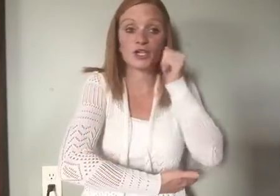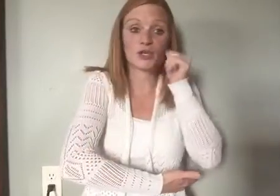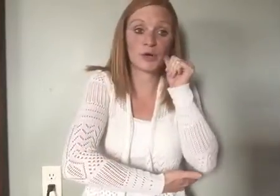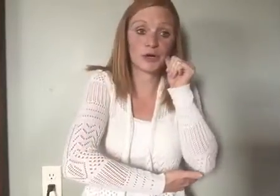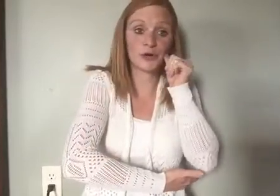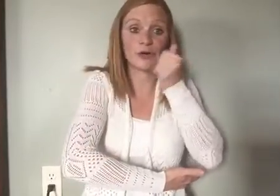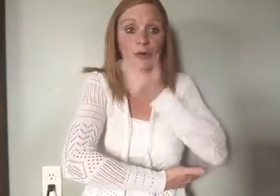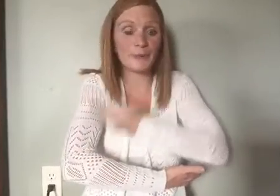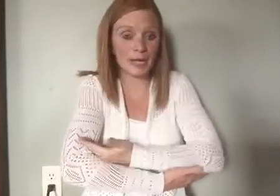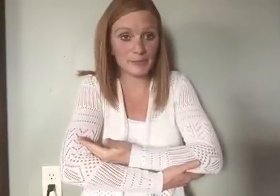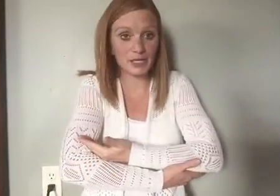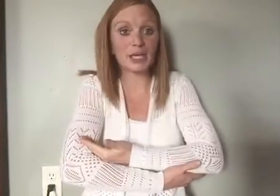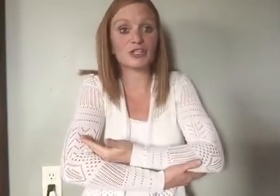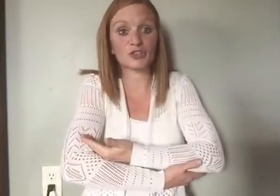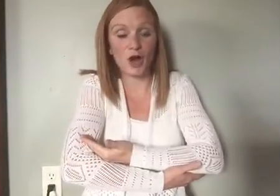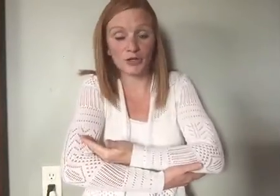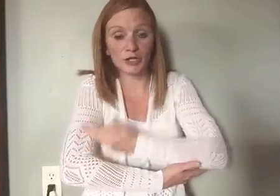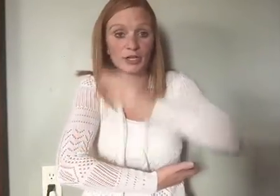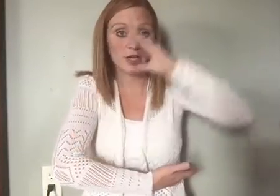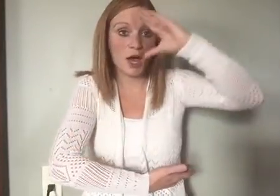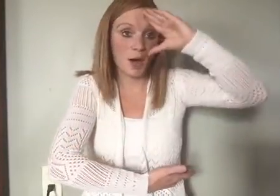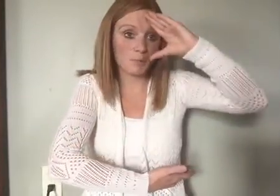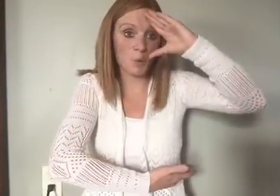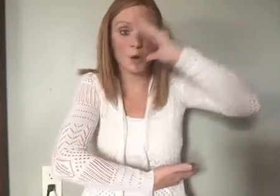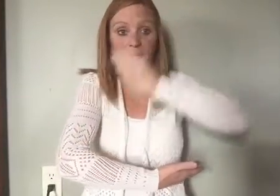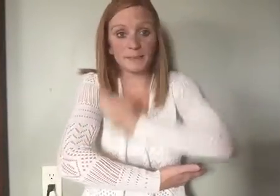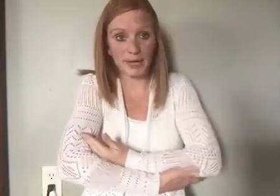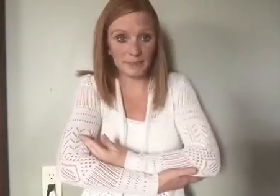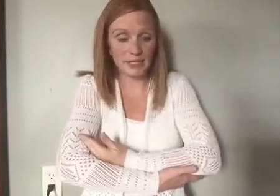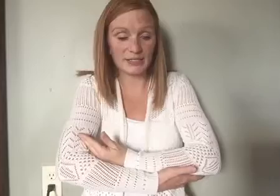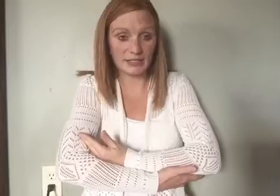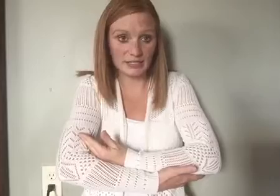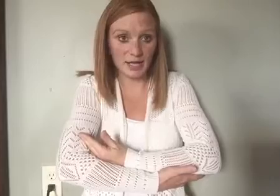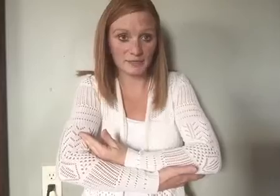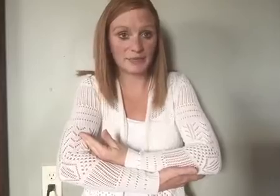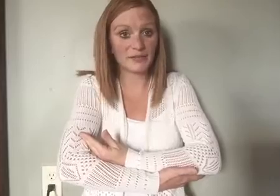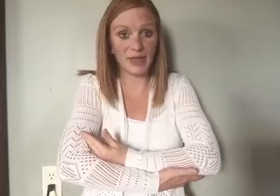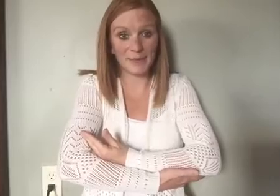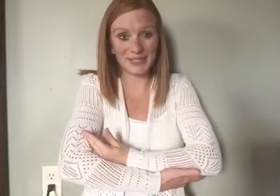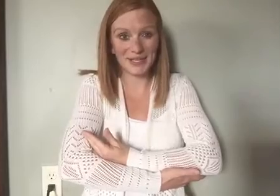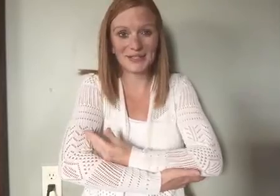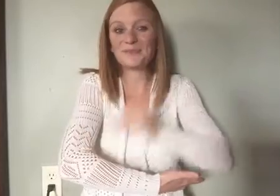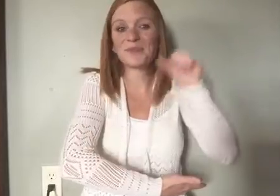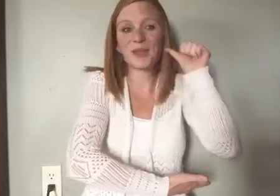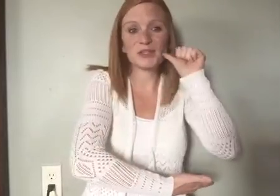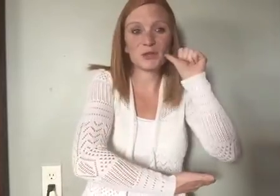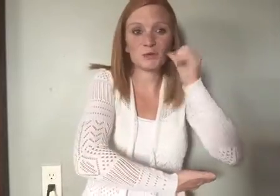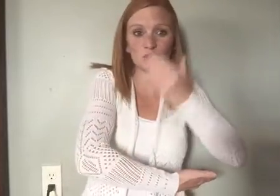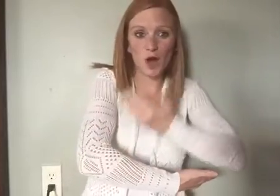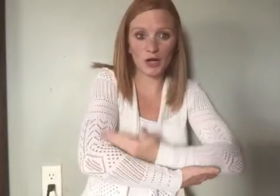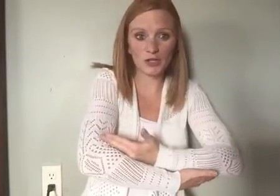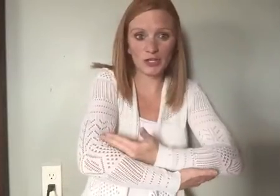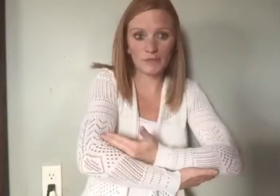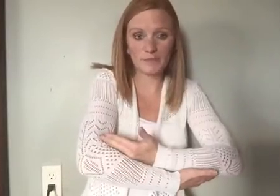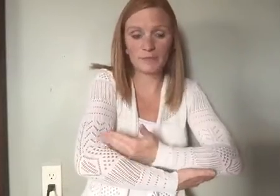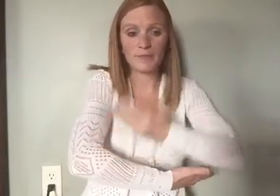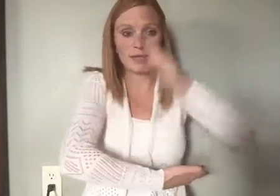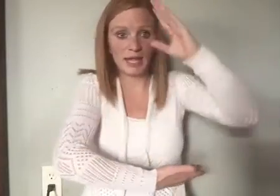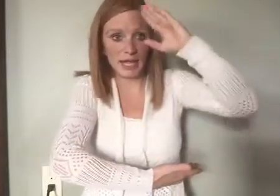So a girl baby is a daughter, a boy baby is a son, if that makes sense. So daughter